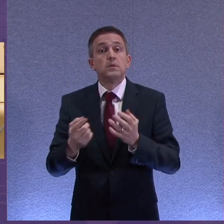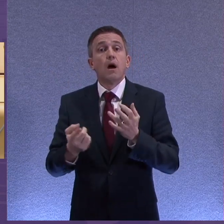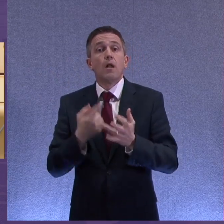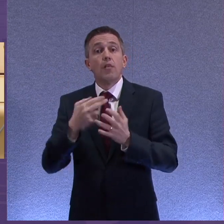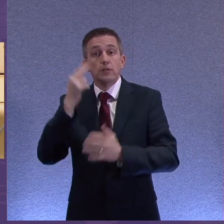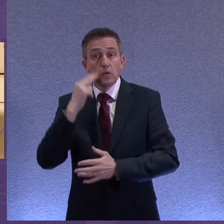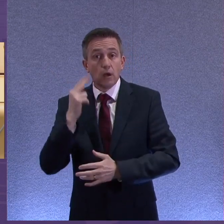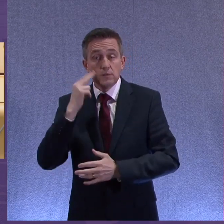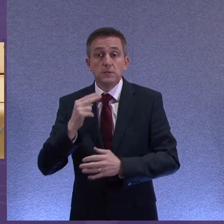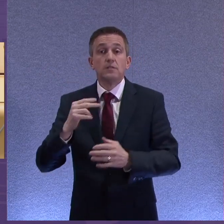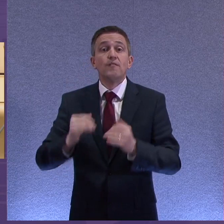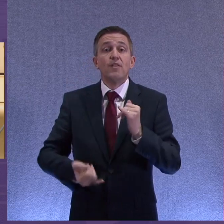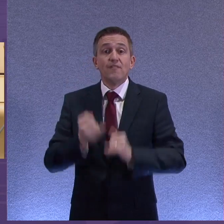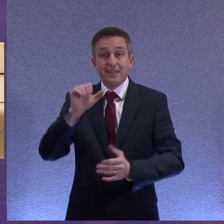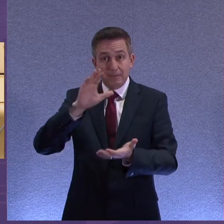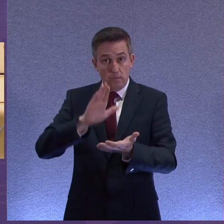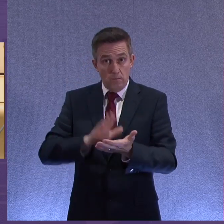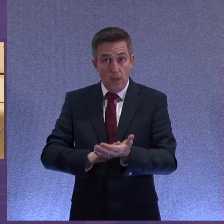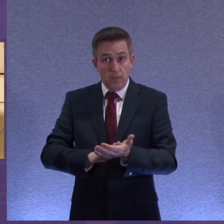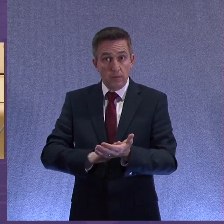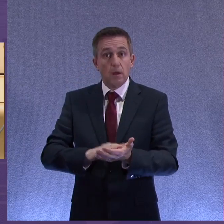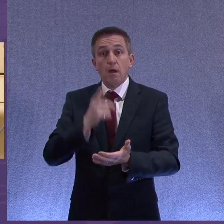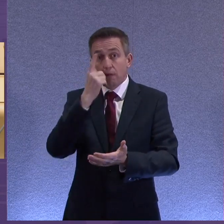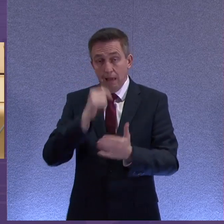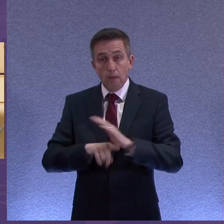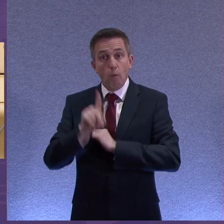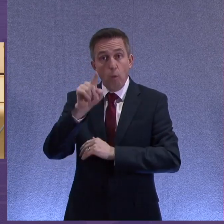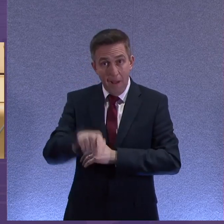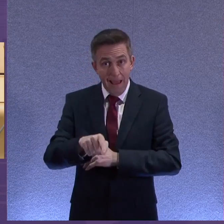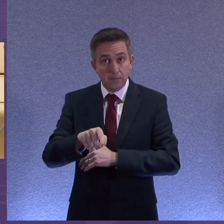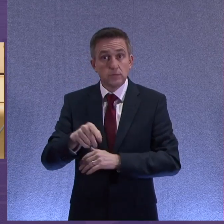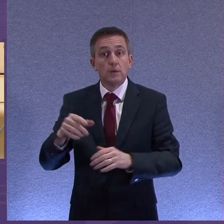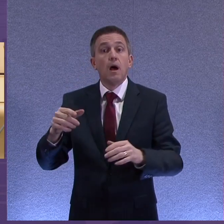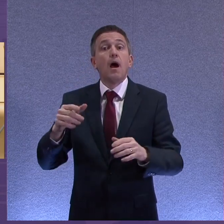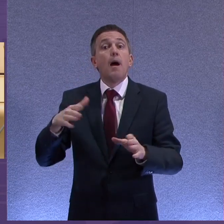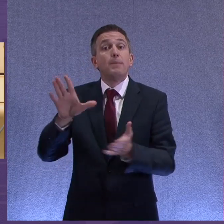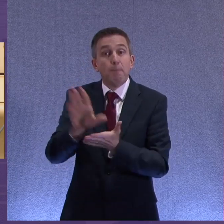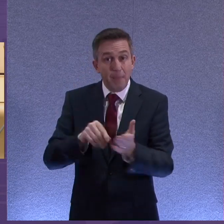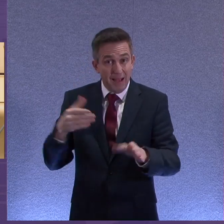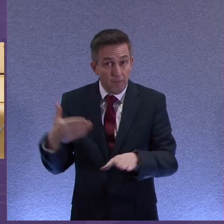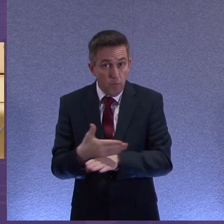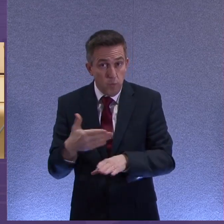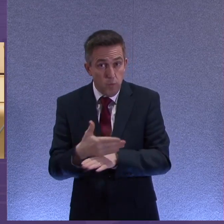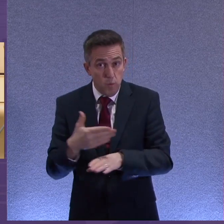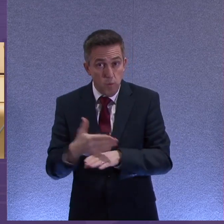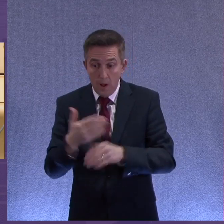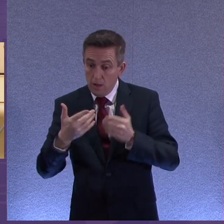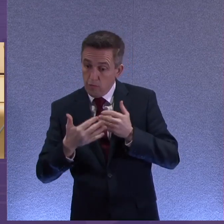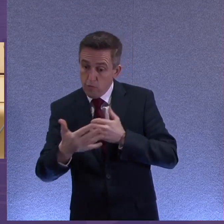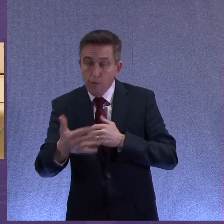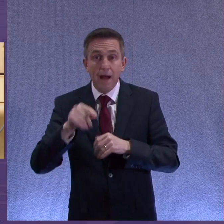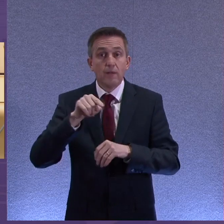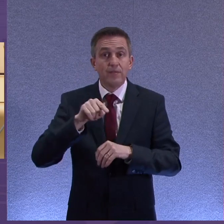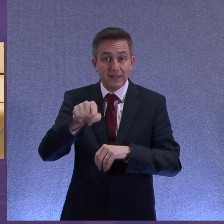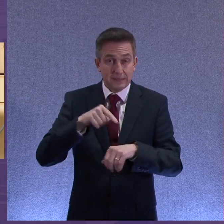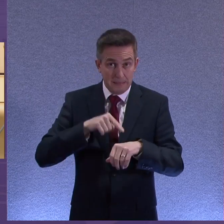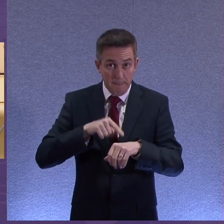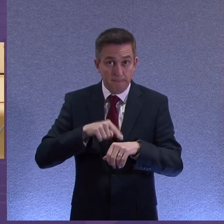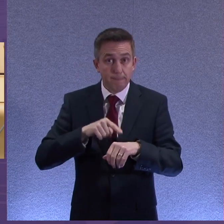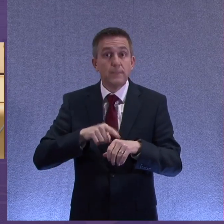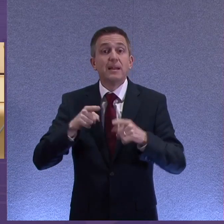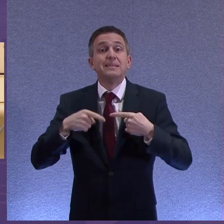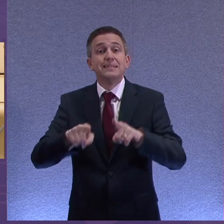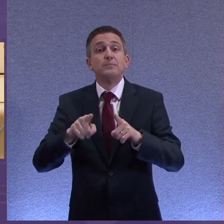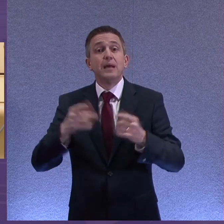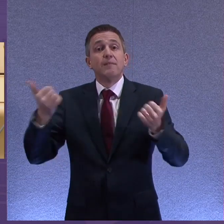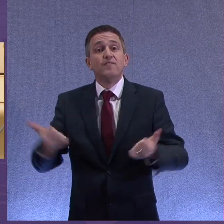their degree programme, which will enable them to undertake paid work in the NHS during this period and still complete their degrees